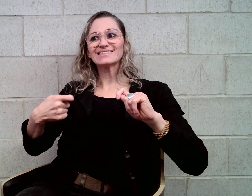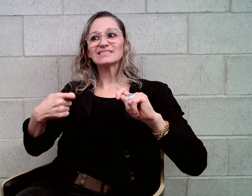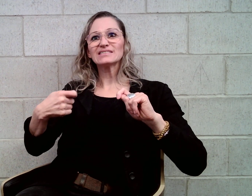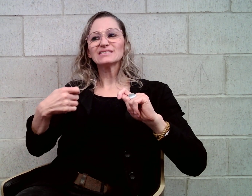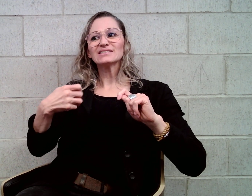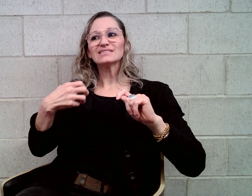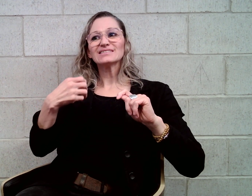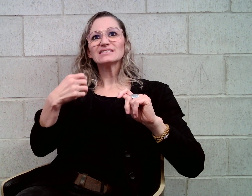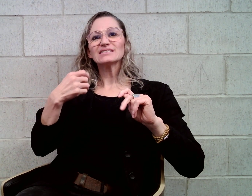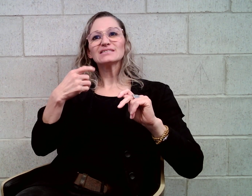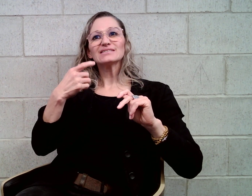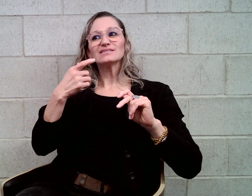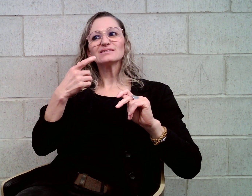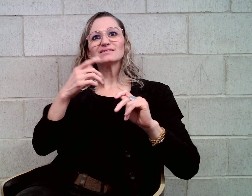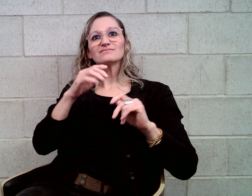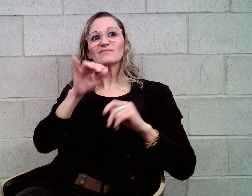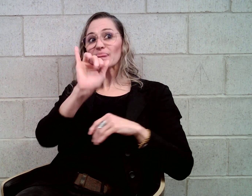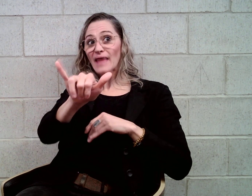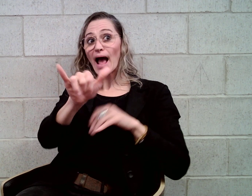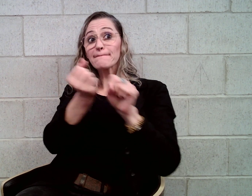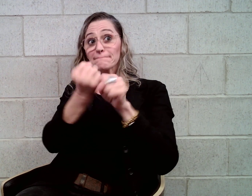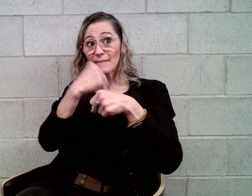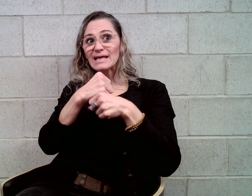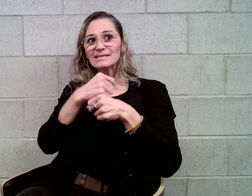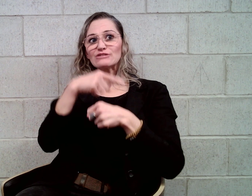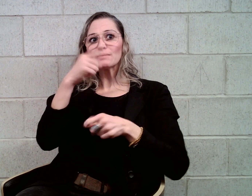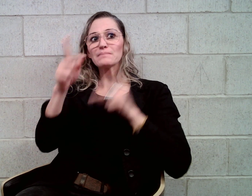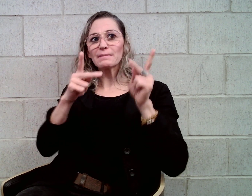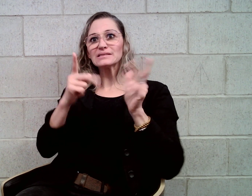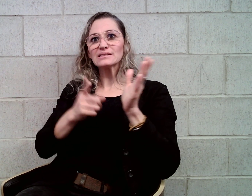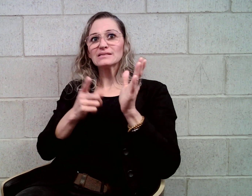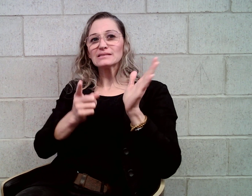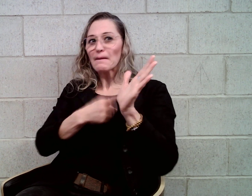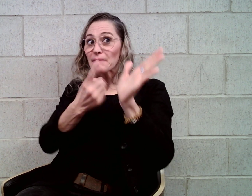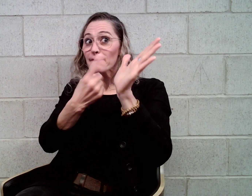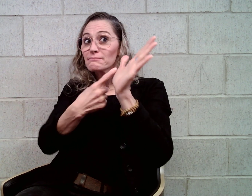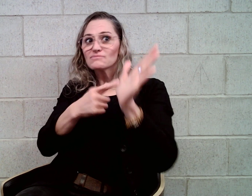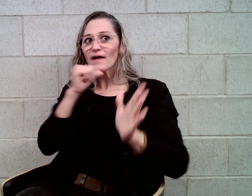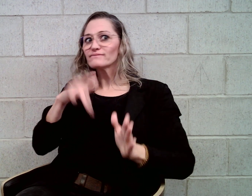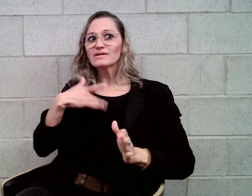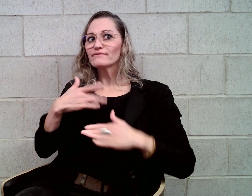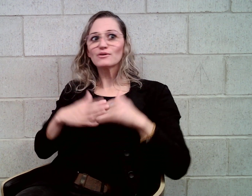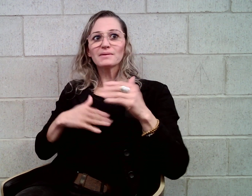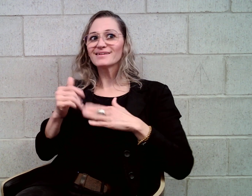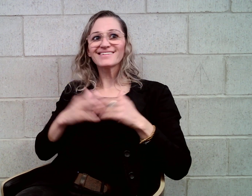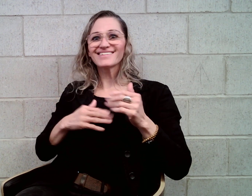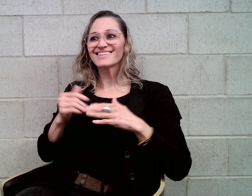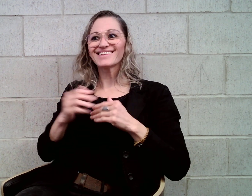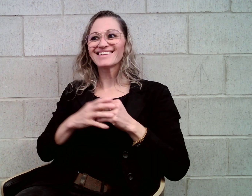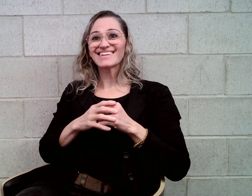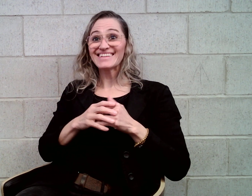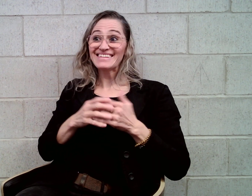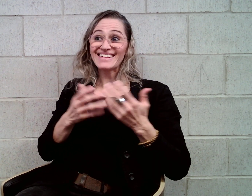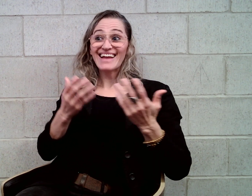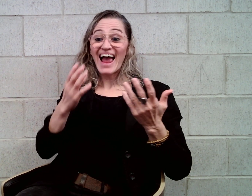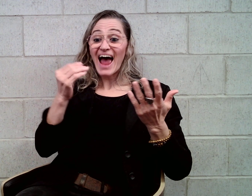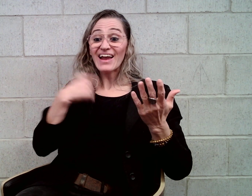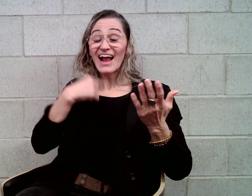that provides an ironic twist sometimes to the experience, to make hearing people feel a little